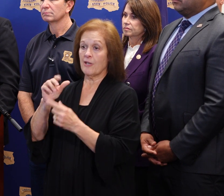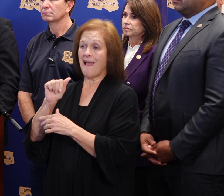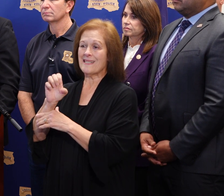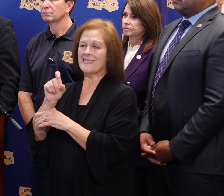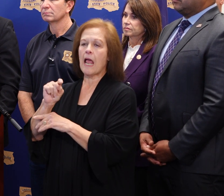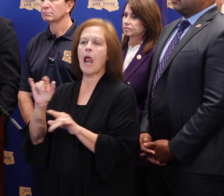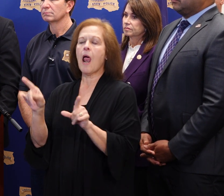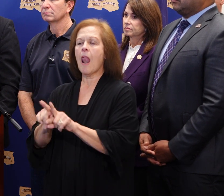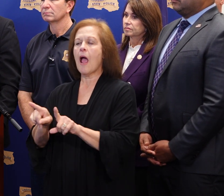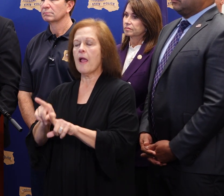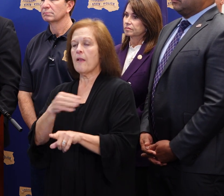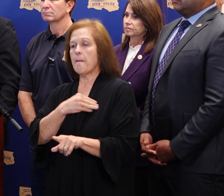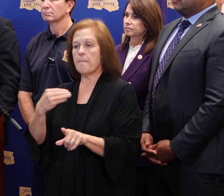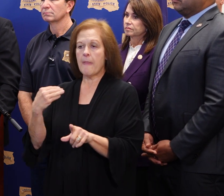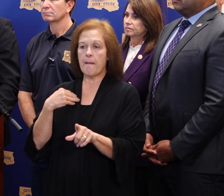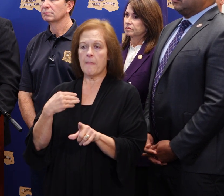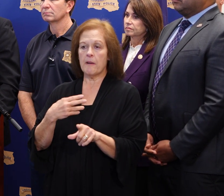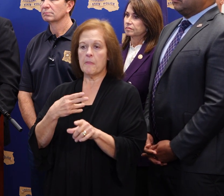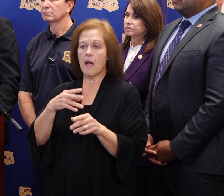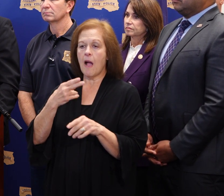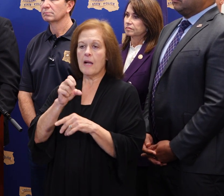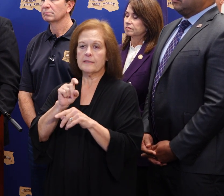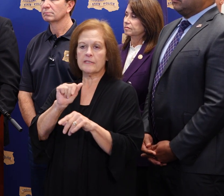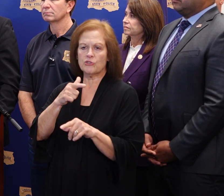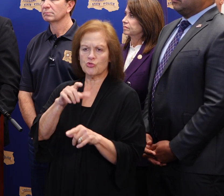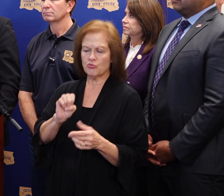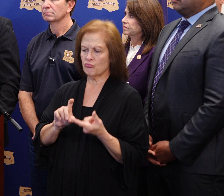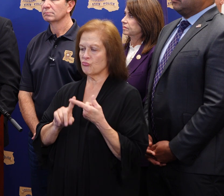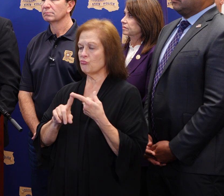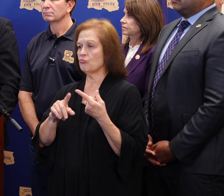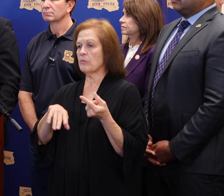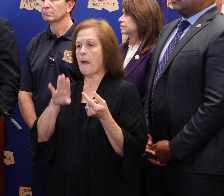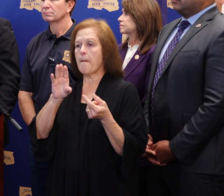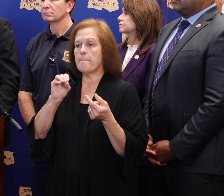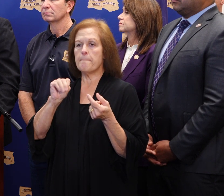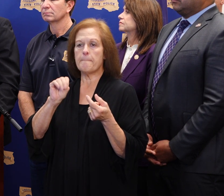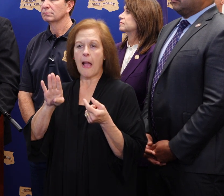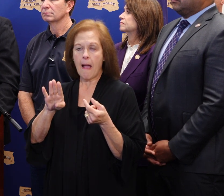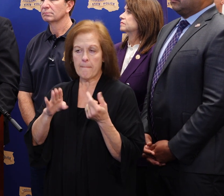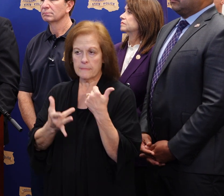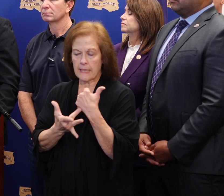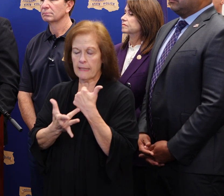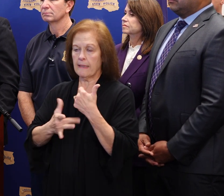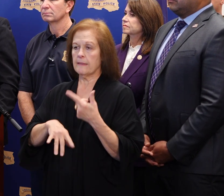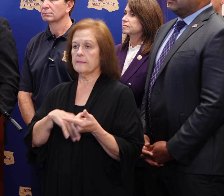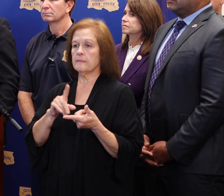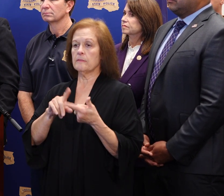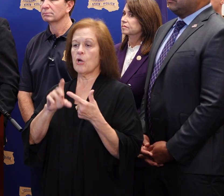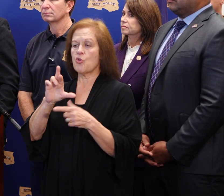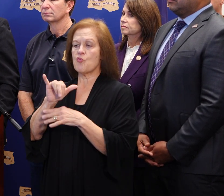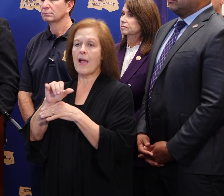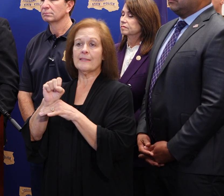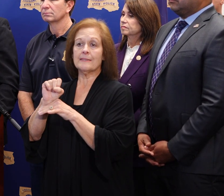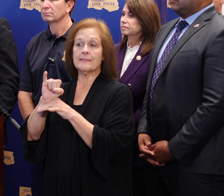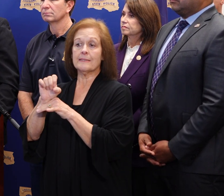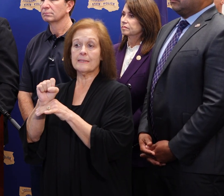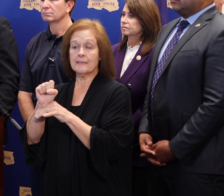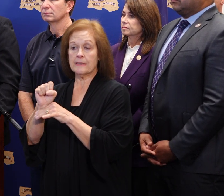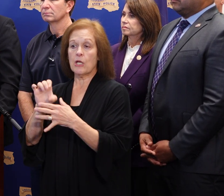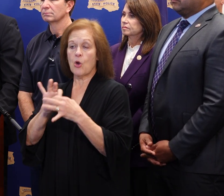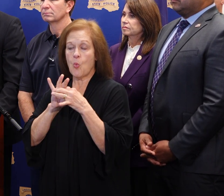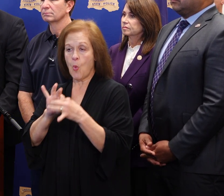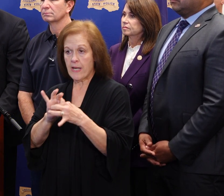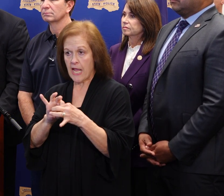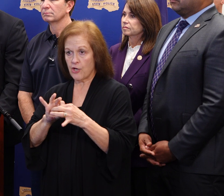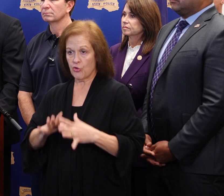including members of our hostage rescue team, special agent bomb technicians, and crisis management